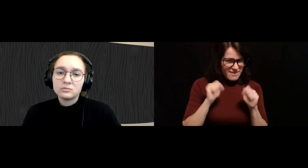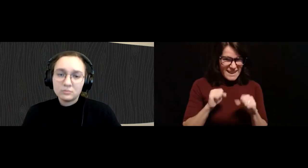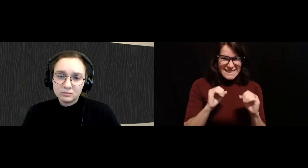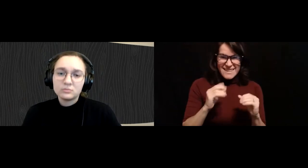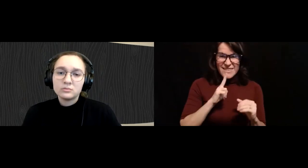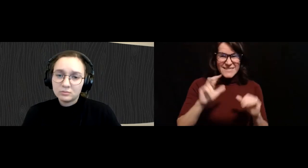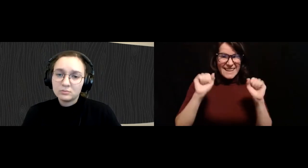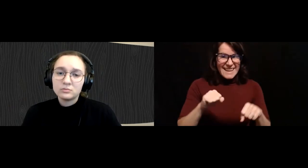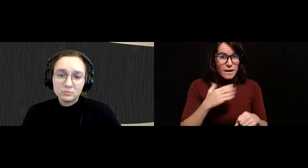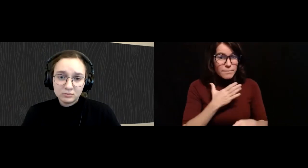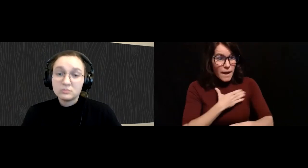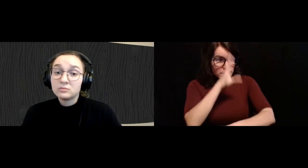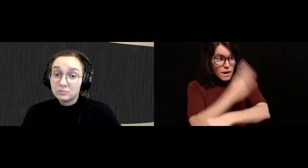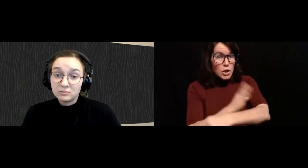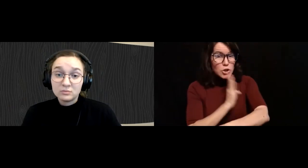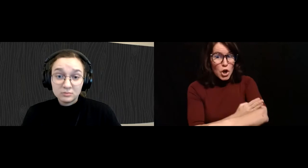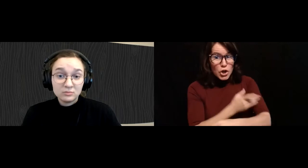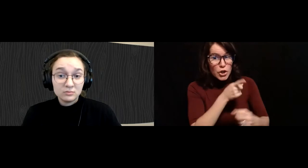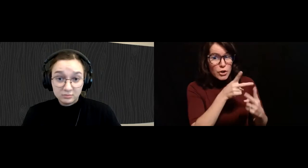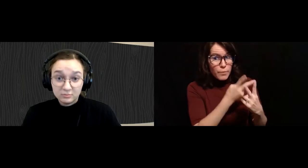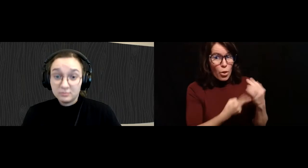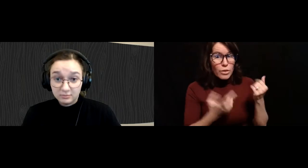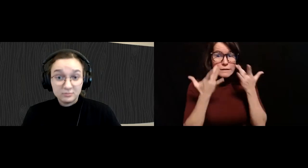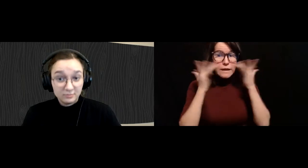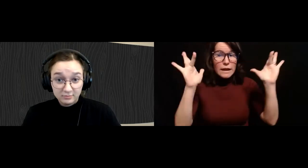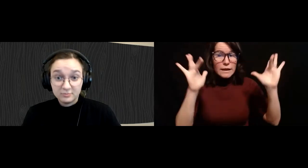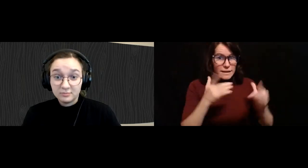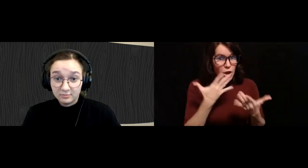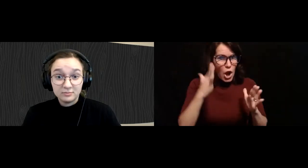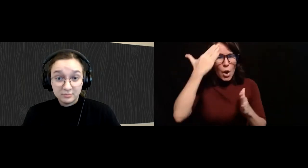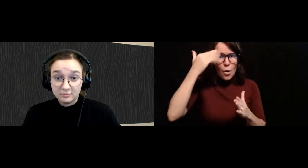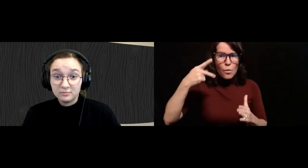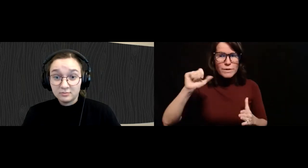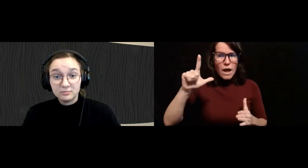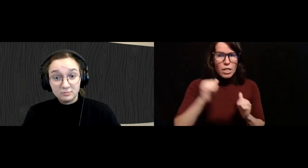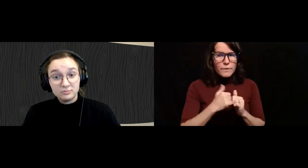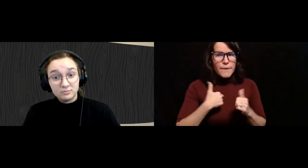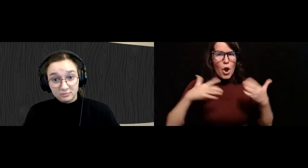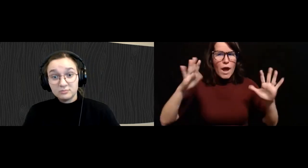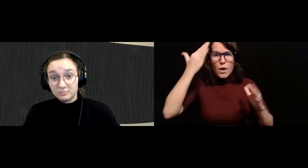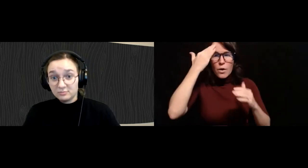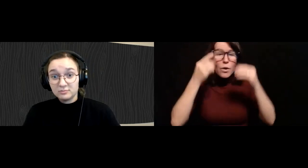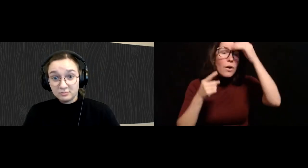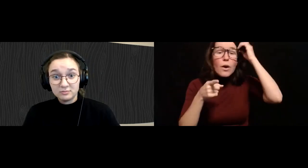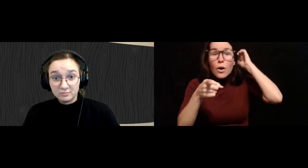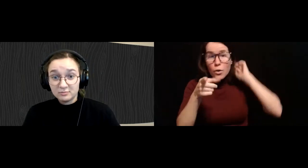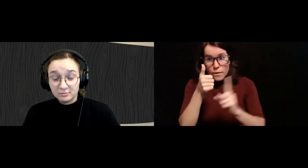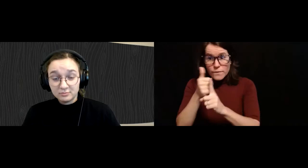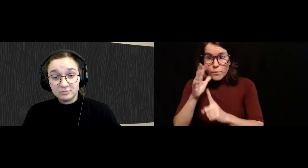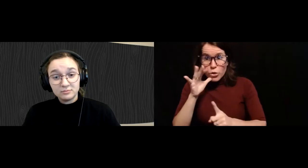and tactile. I mean, at 3 years old, you know, and my son and daughter at the age, you know, they have full vision, but they still